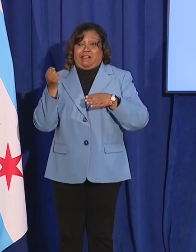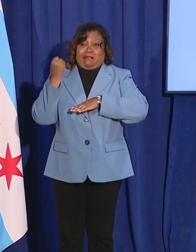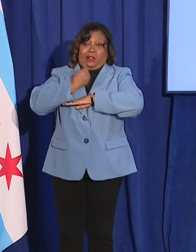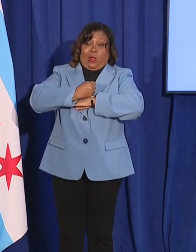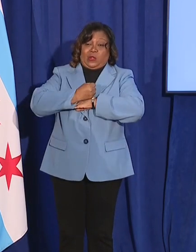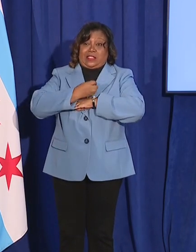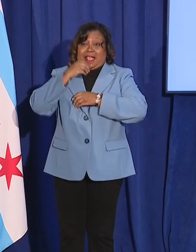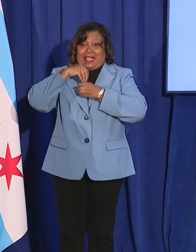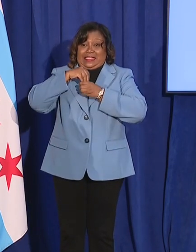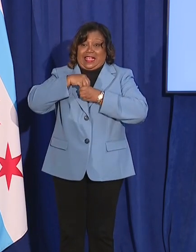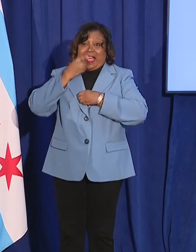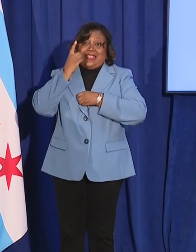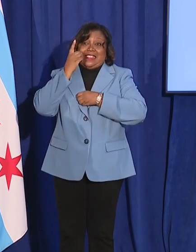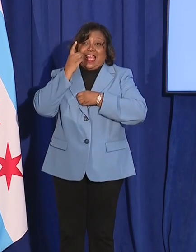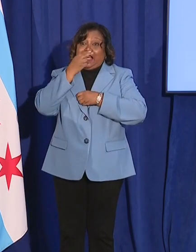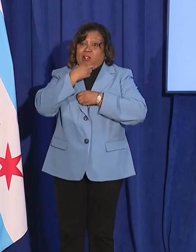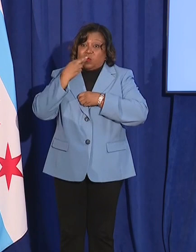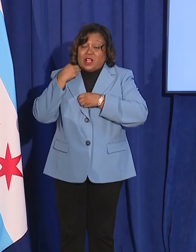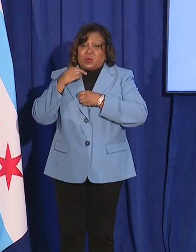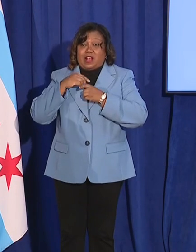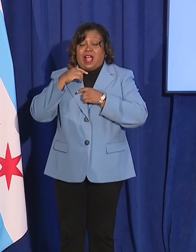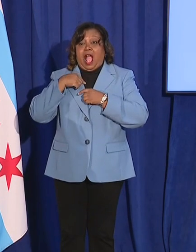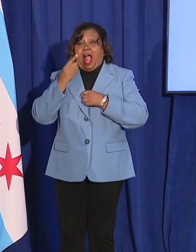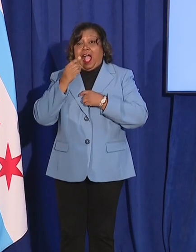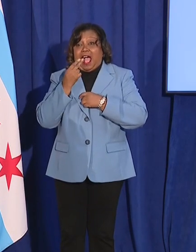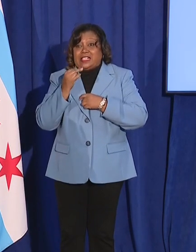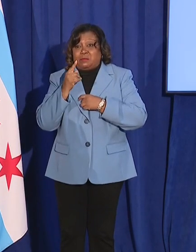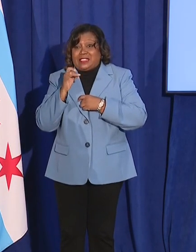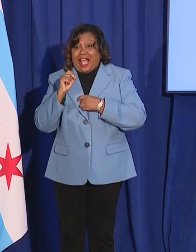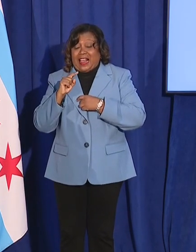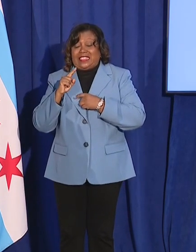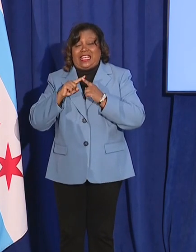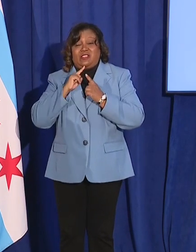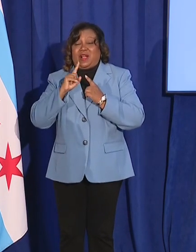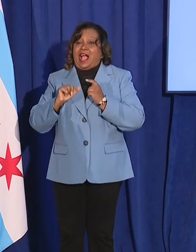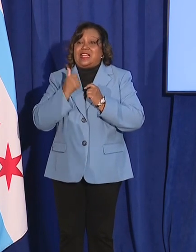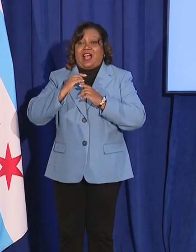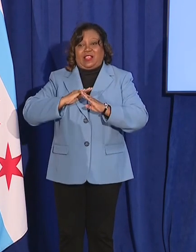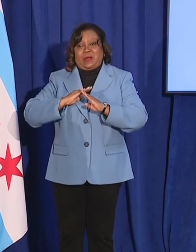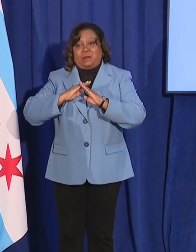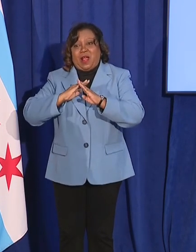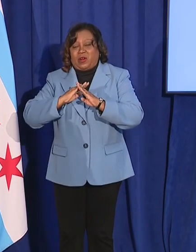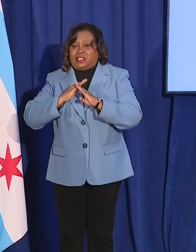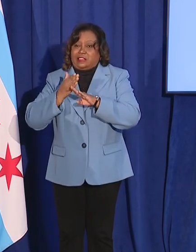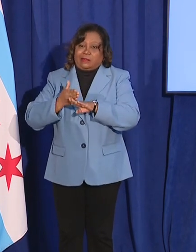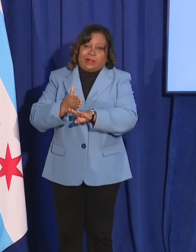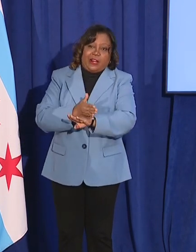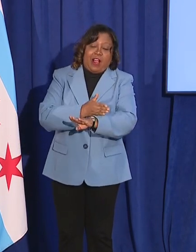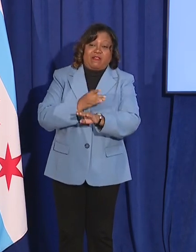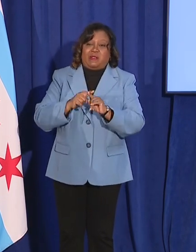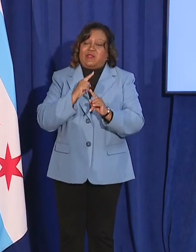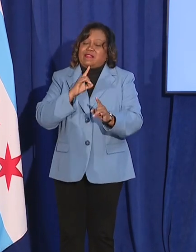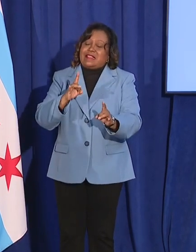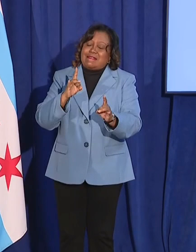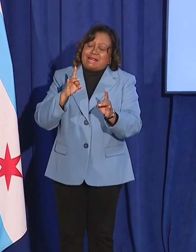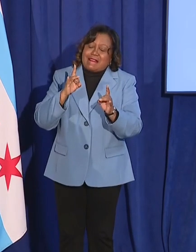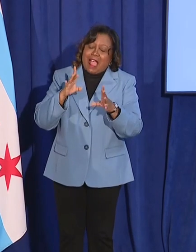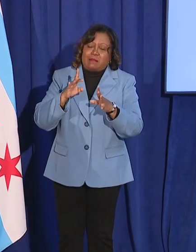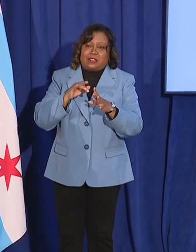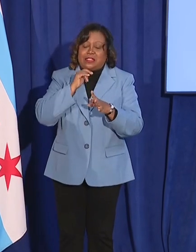indoor dining service, our hospitality industry is facing yet another barrier to recovery from this